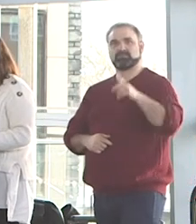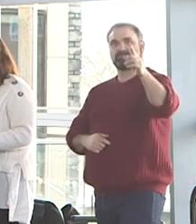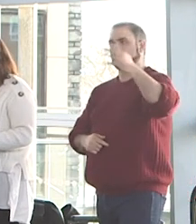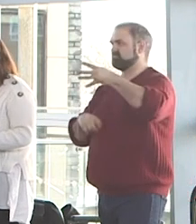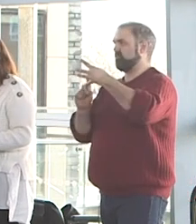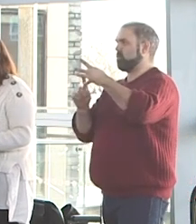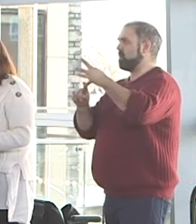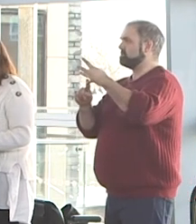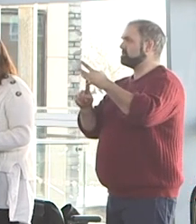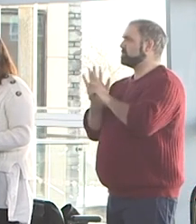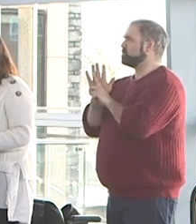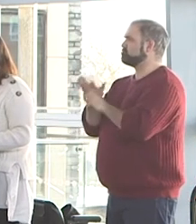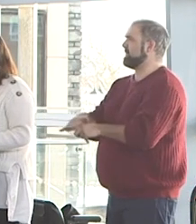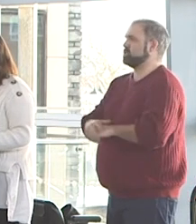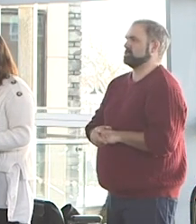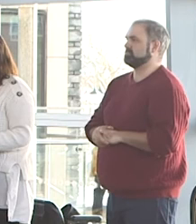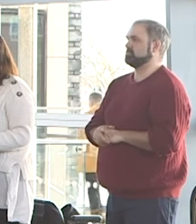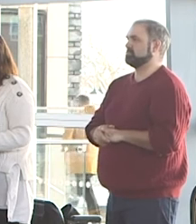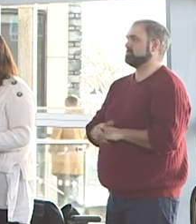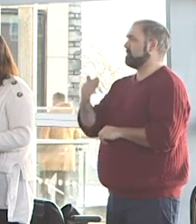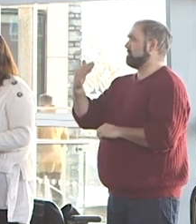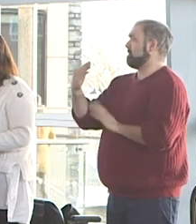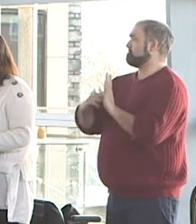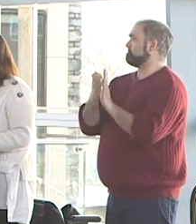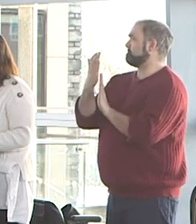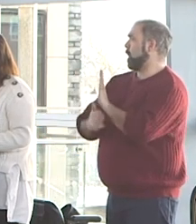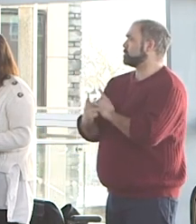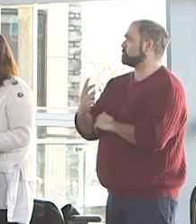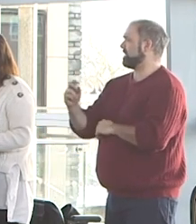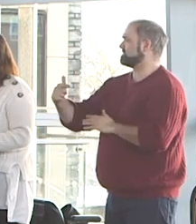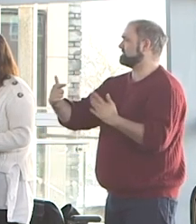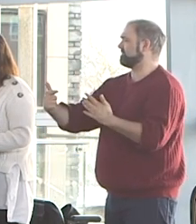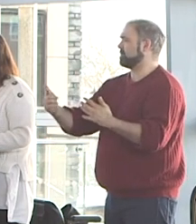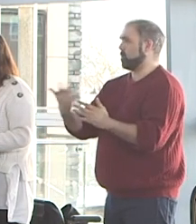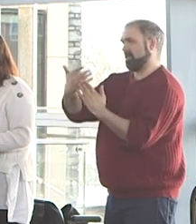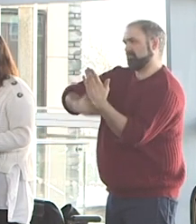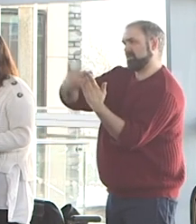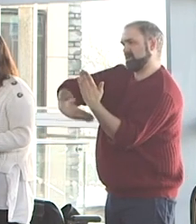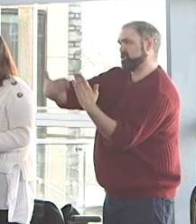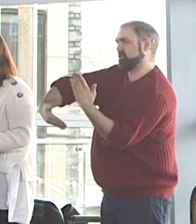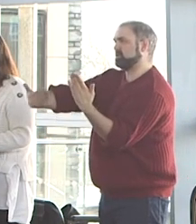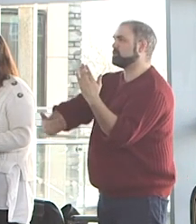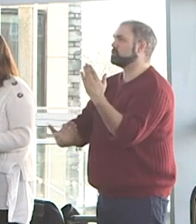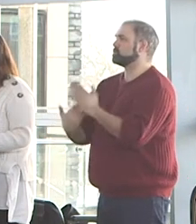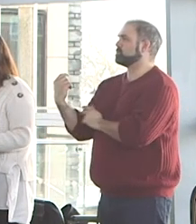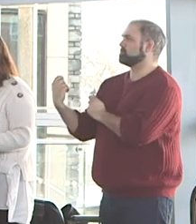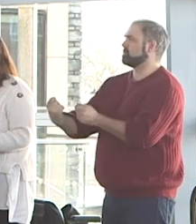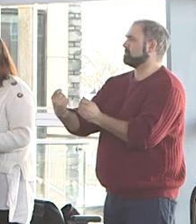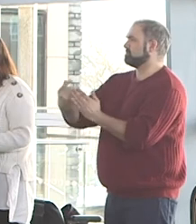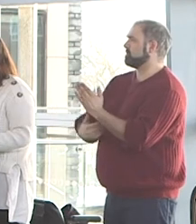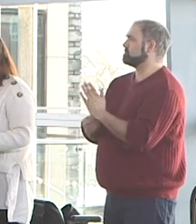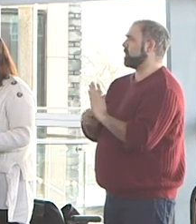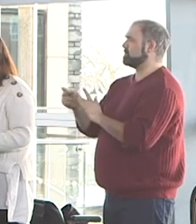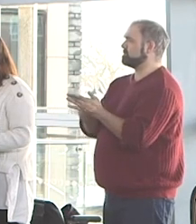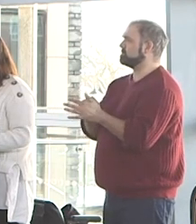Discrimination. Since March 2007, all asylum applications are dealt by the new asylum model,